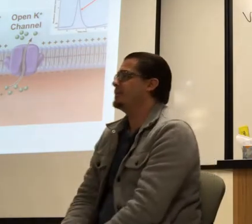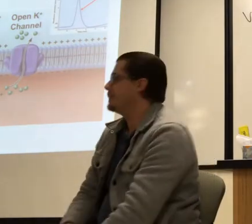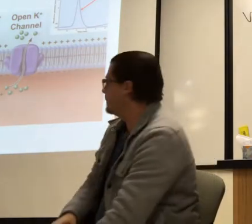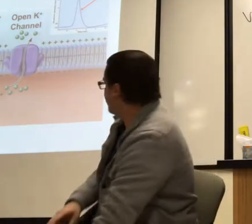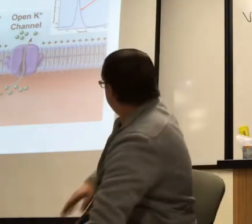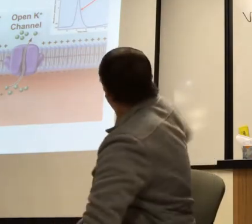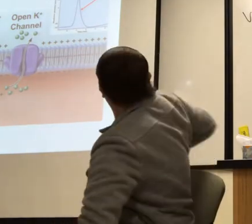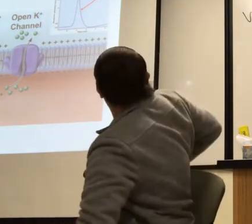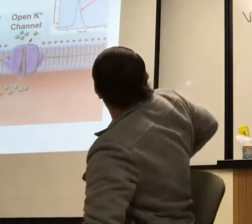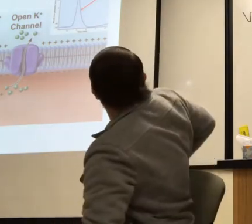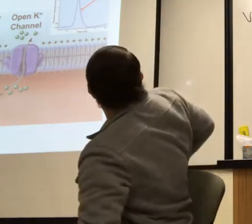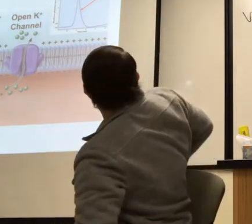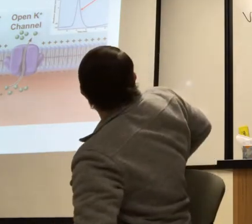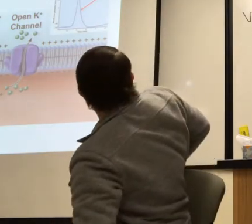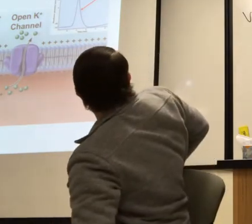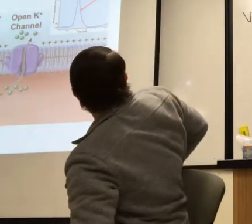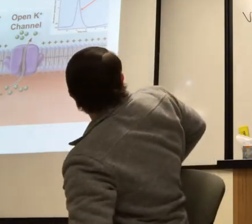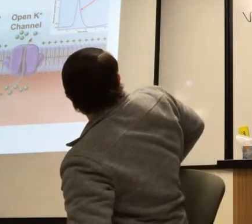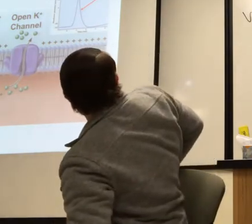I guess the same thing here too.